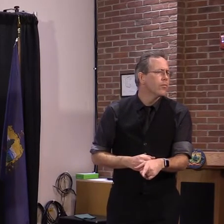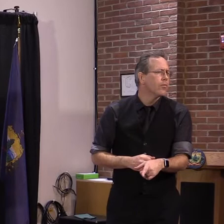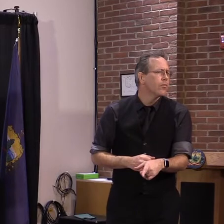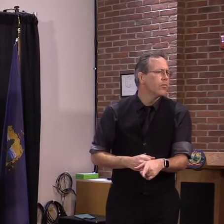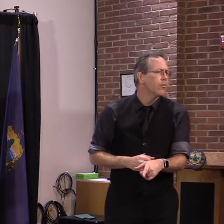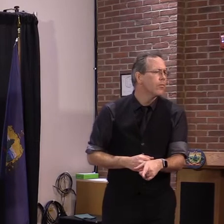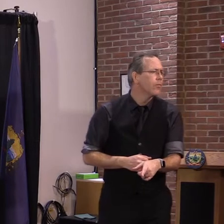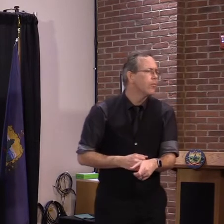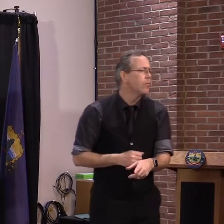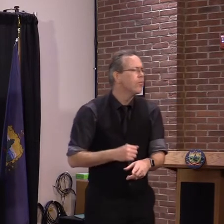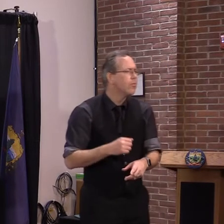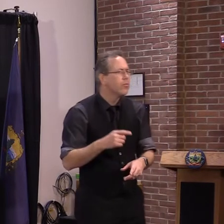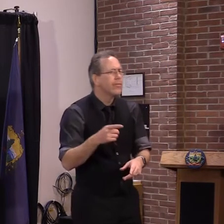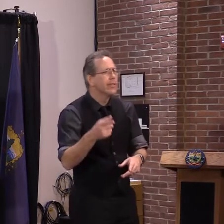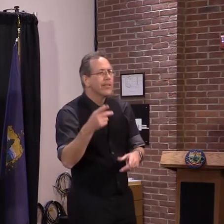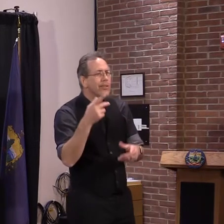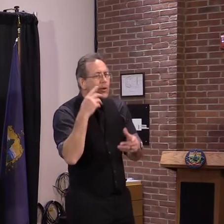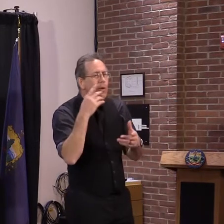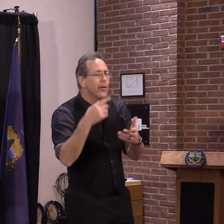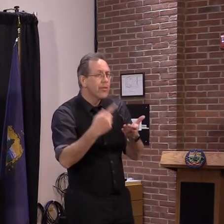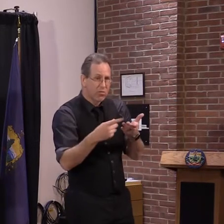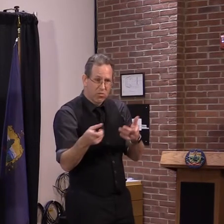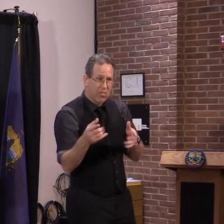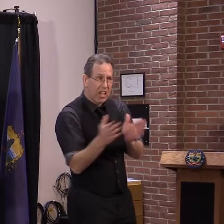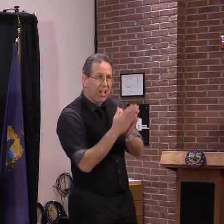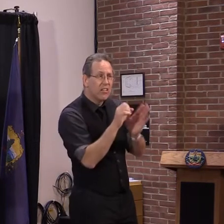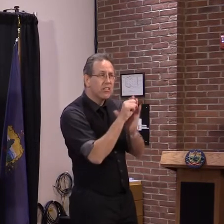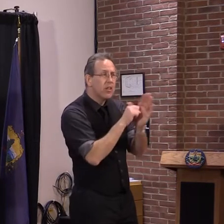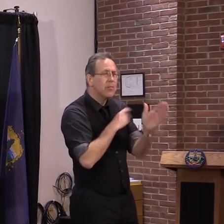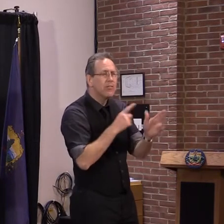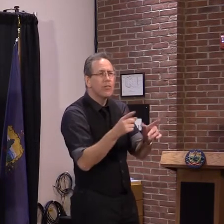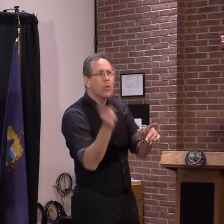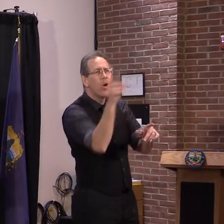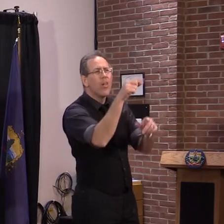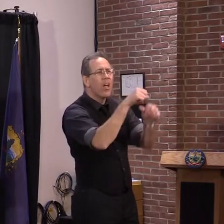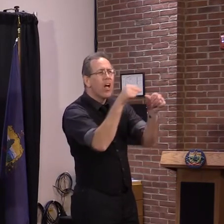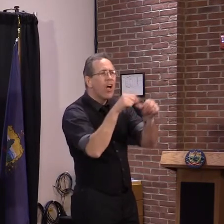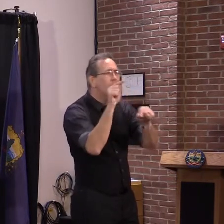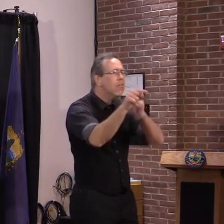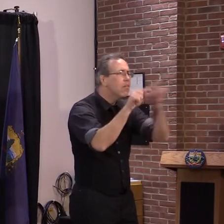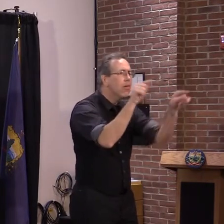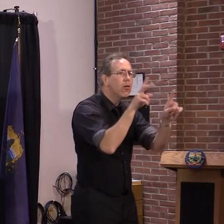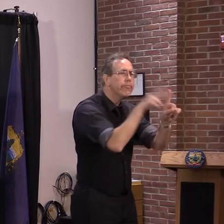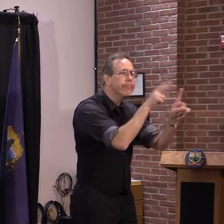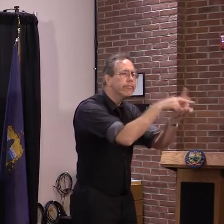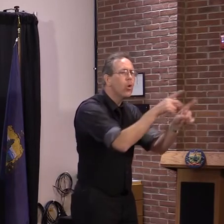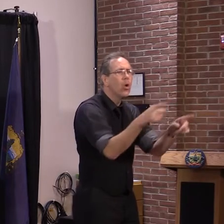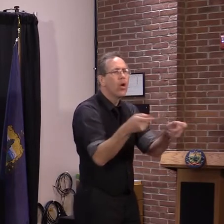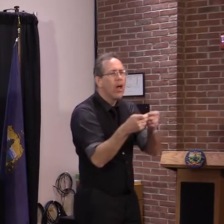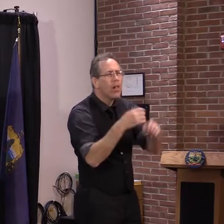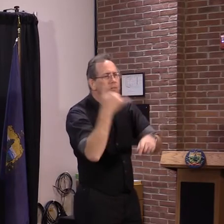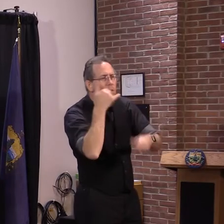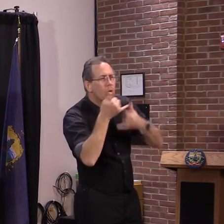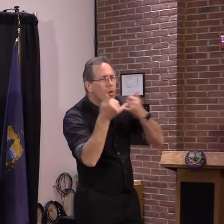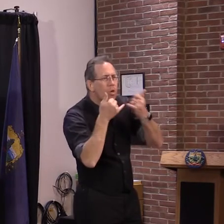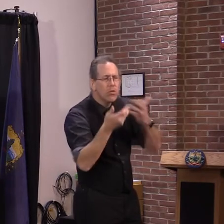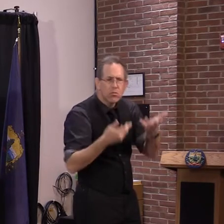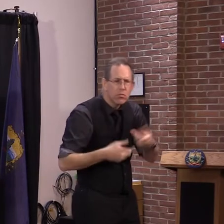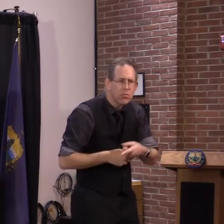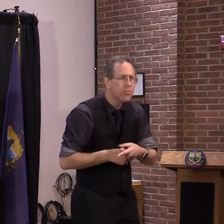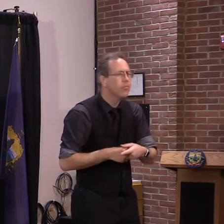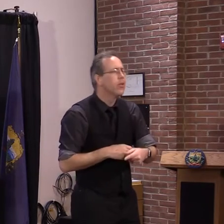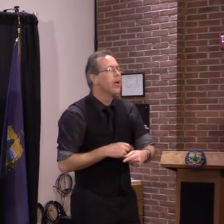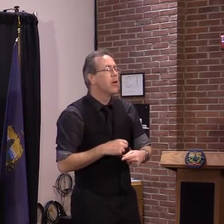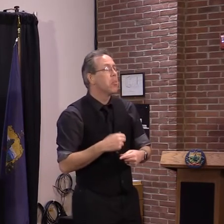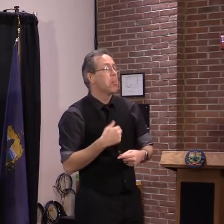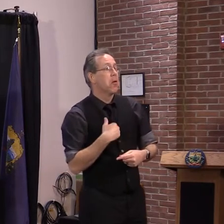hotline types of reports from people who are on the roads? I've not asked that question specifically. I know